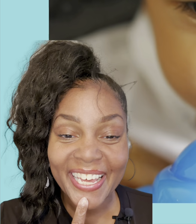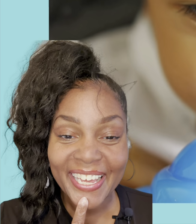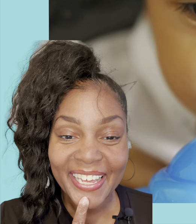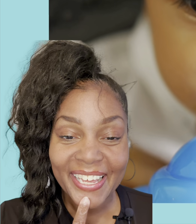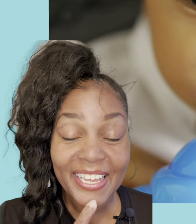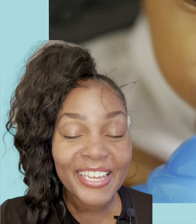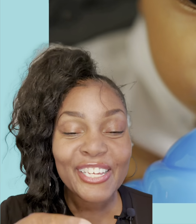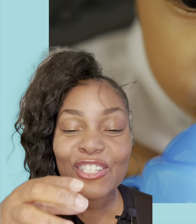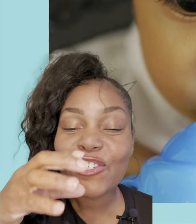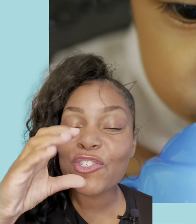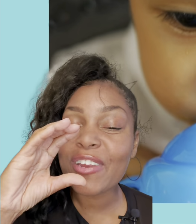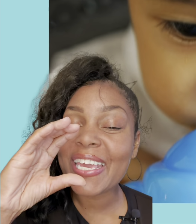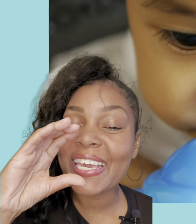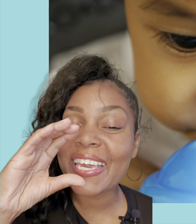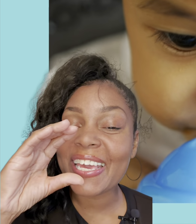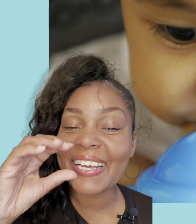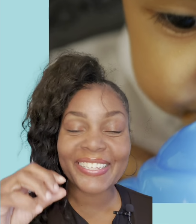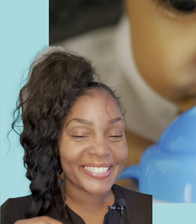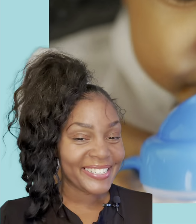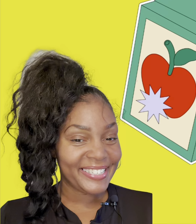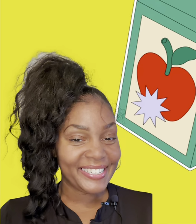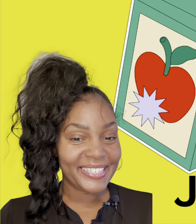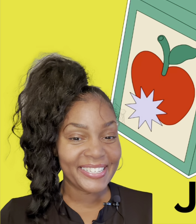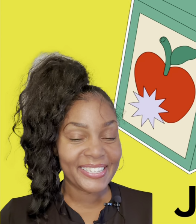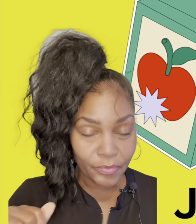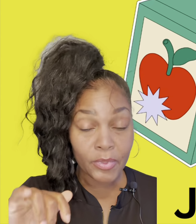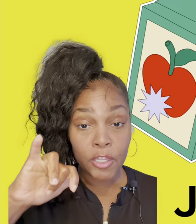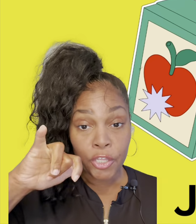drink, drink,